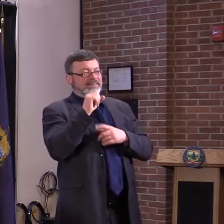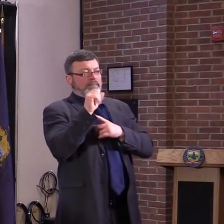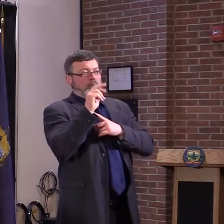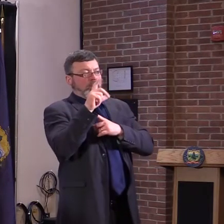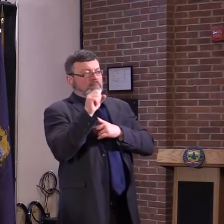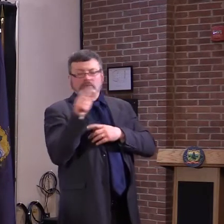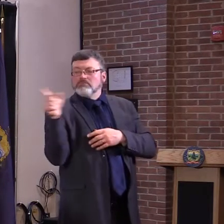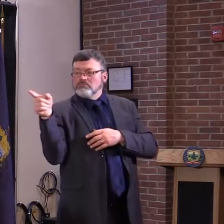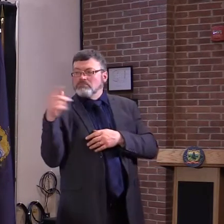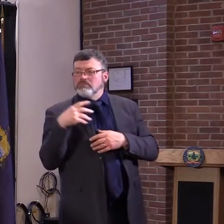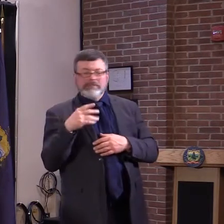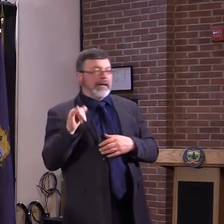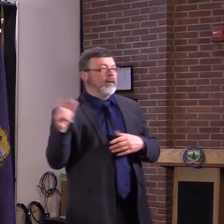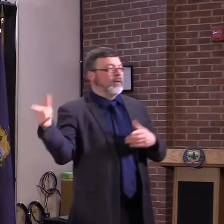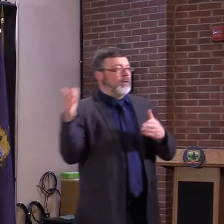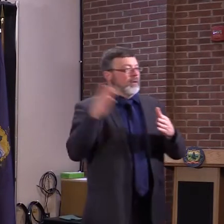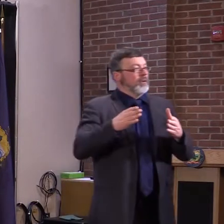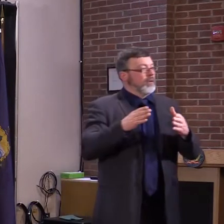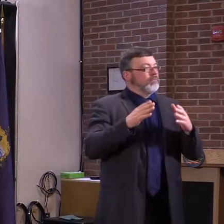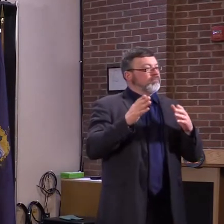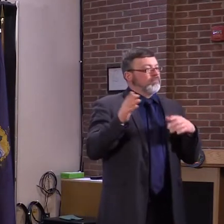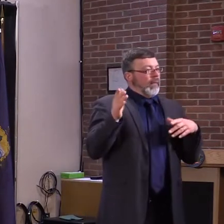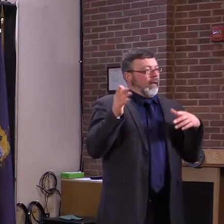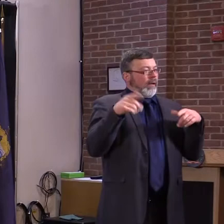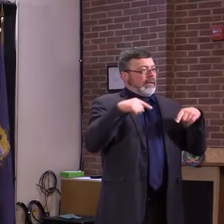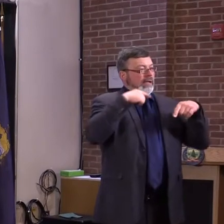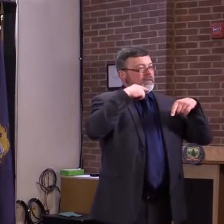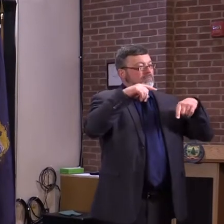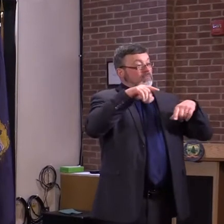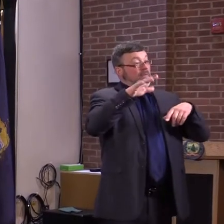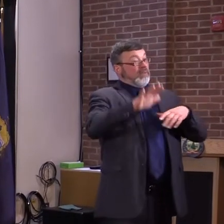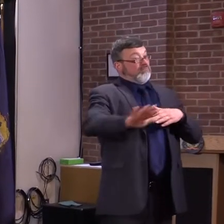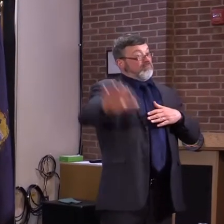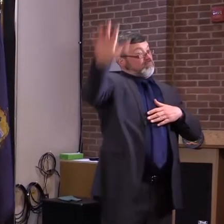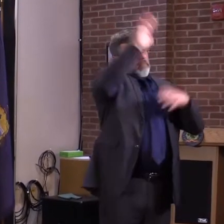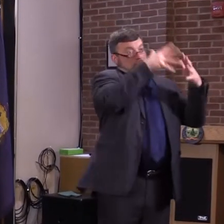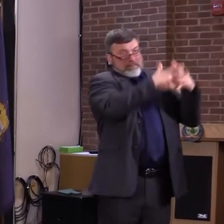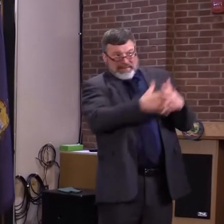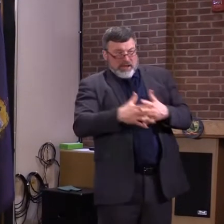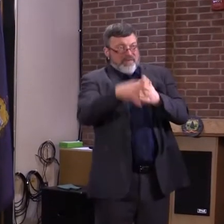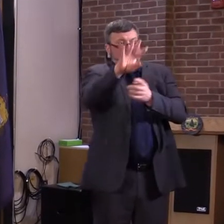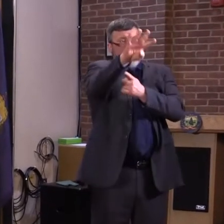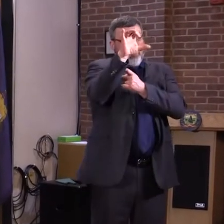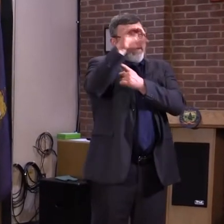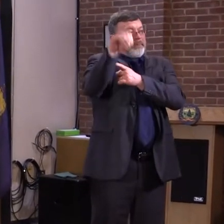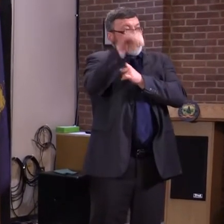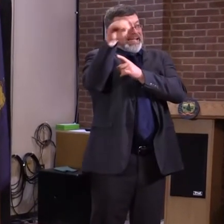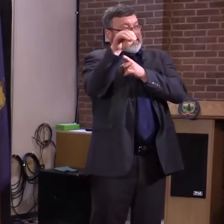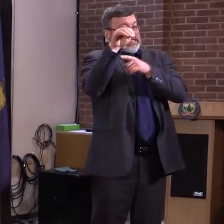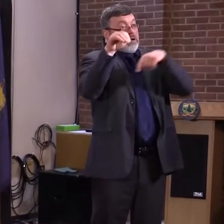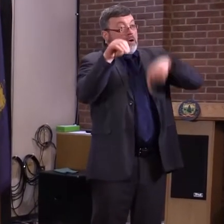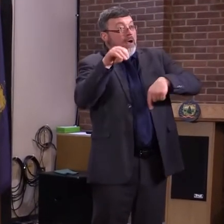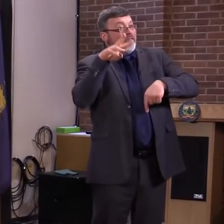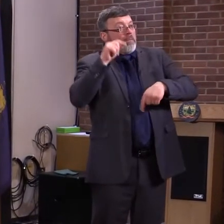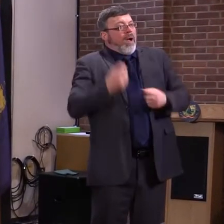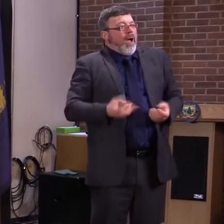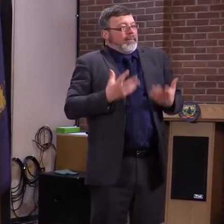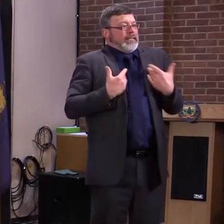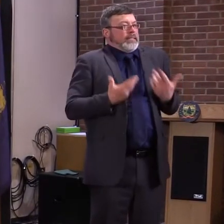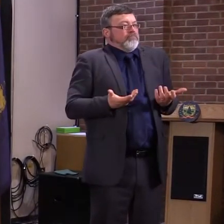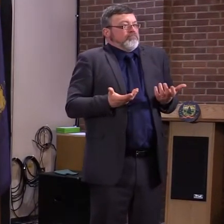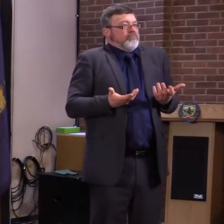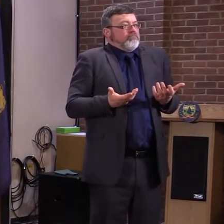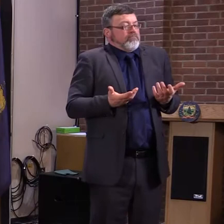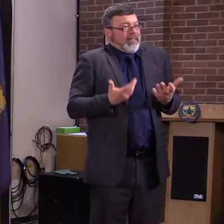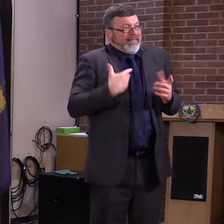We know that nationally that there are going to be 400 million masks distributed. I don't have